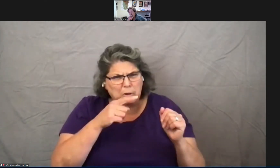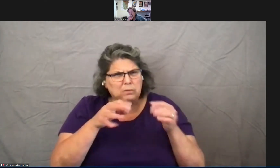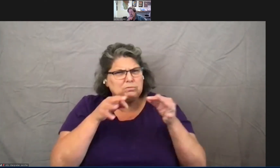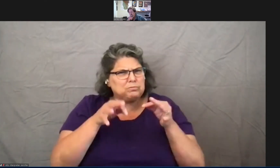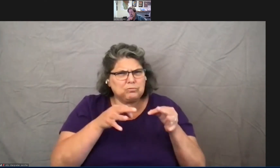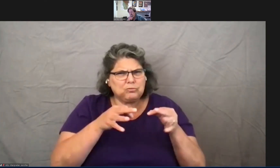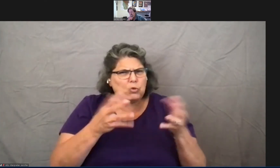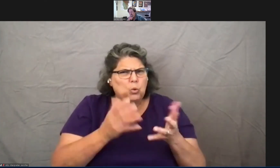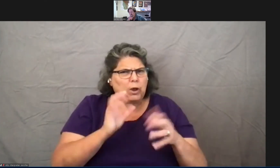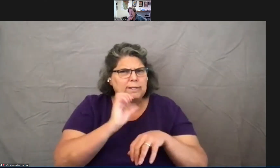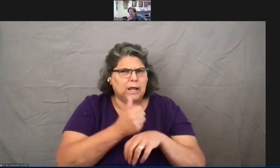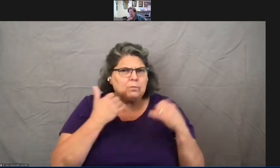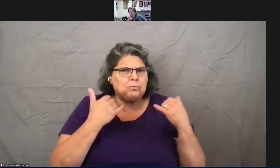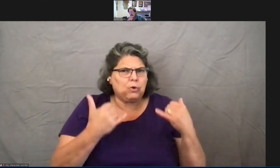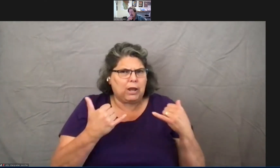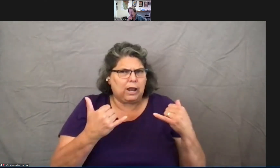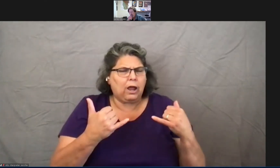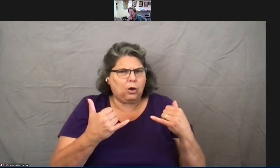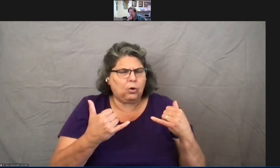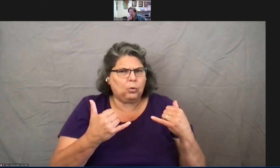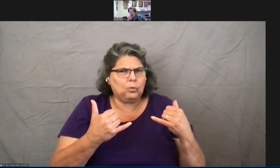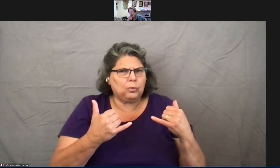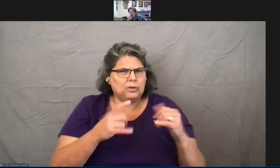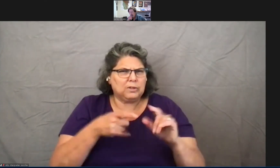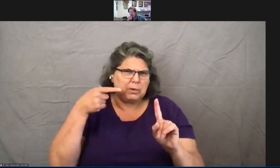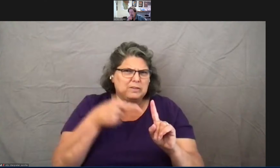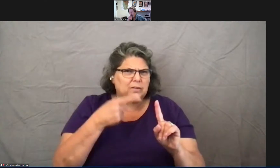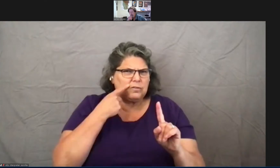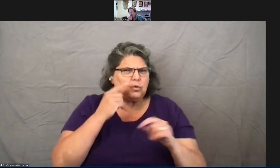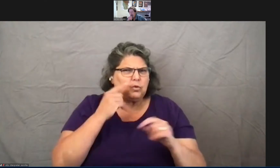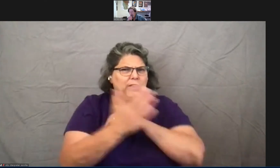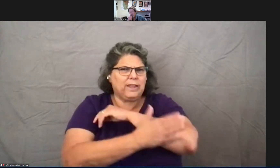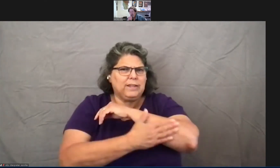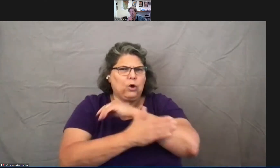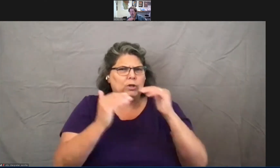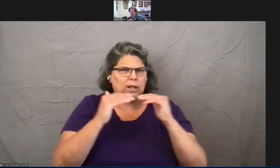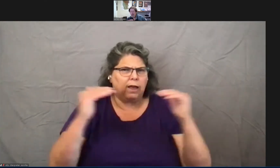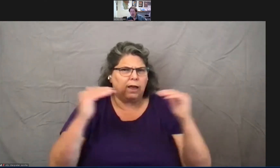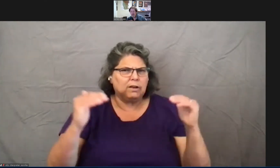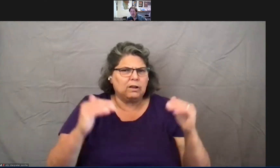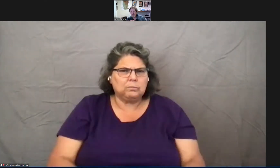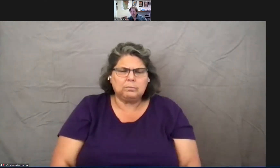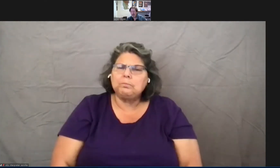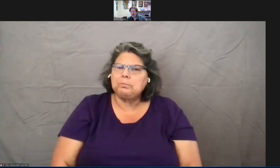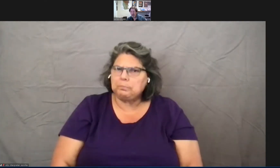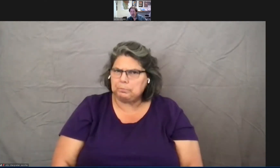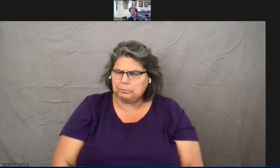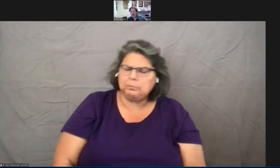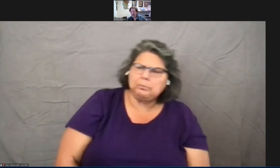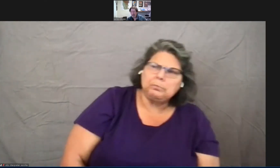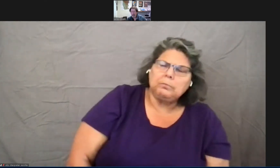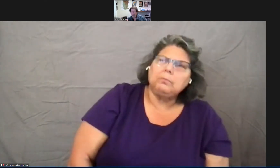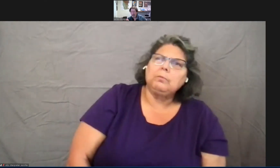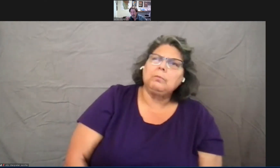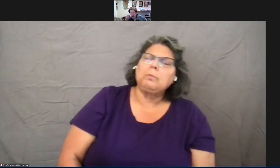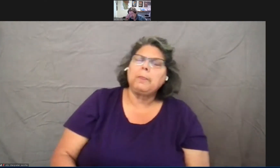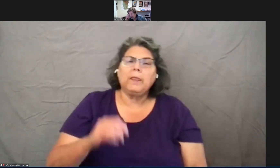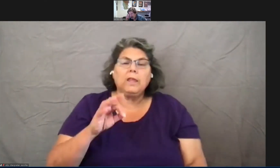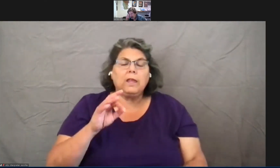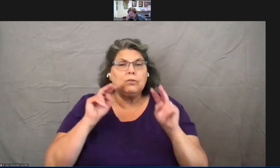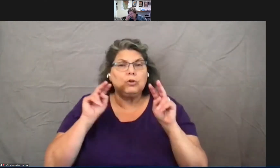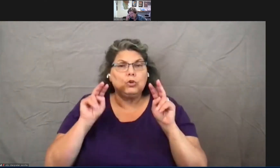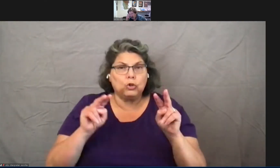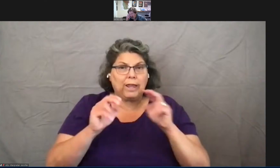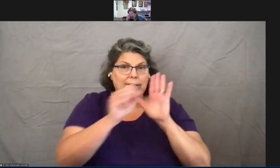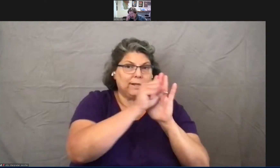right now, particularly on the county level. So if you look at both state and